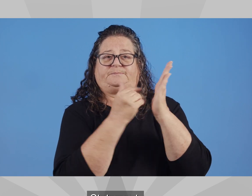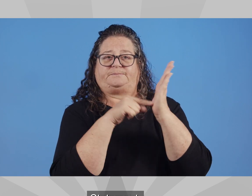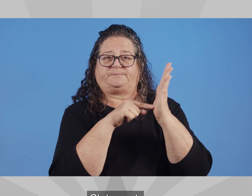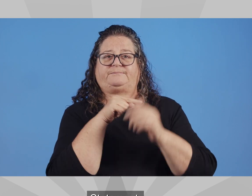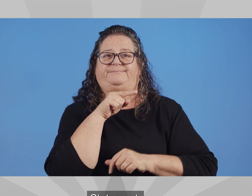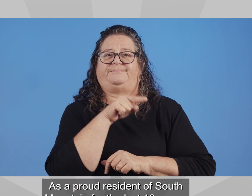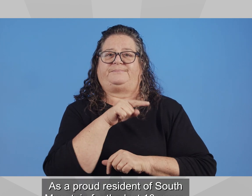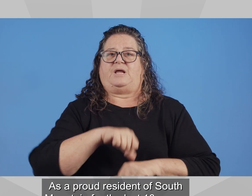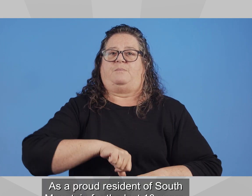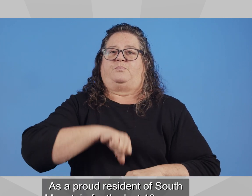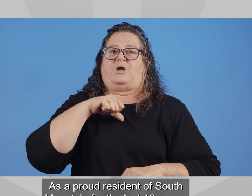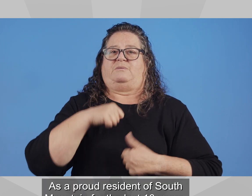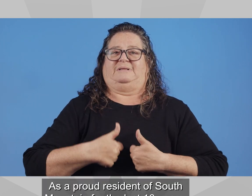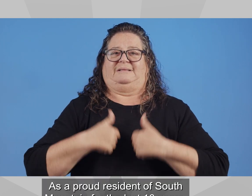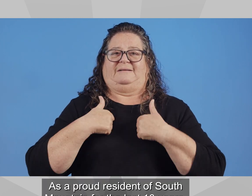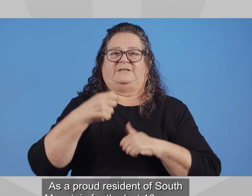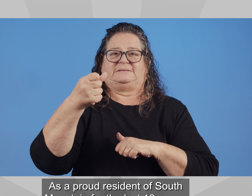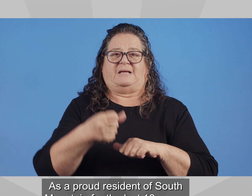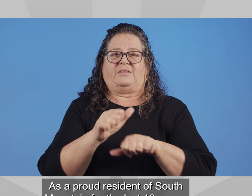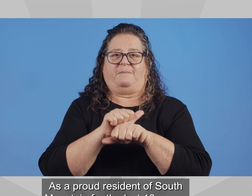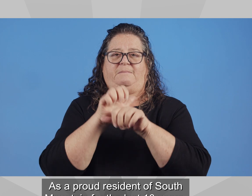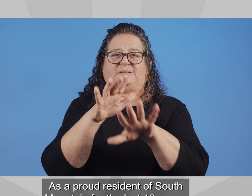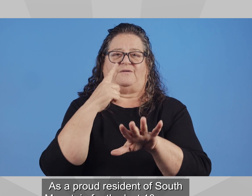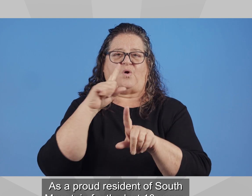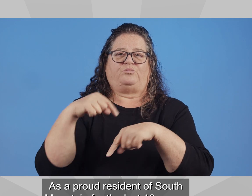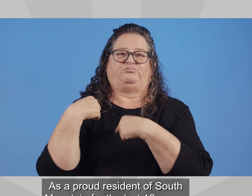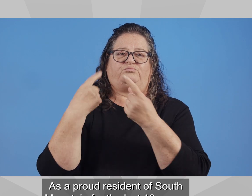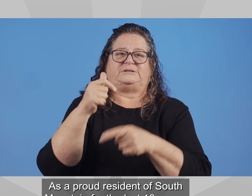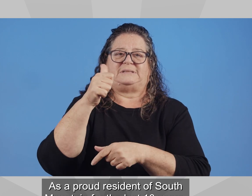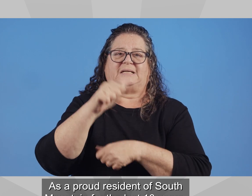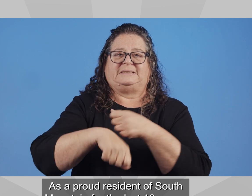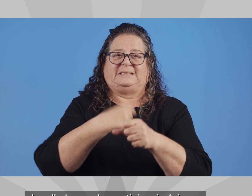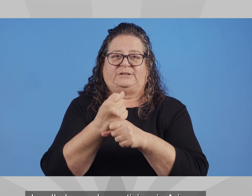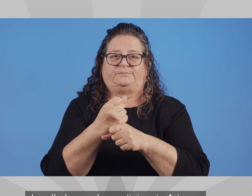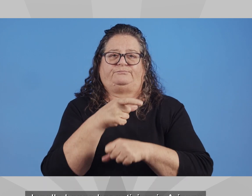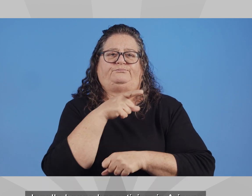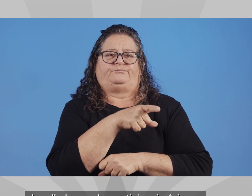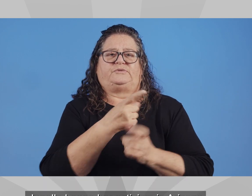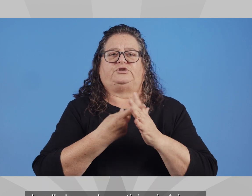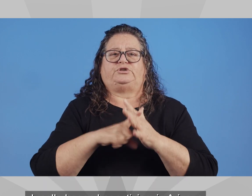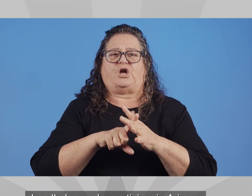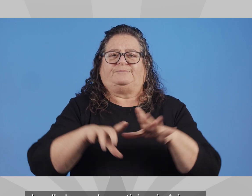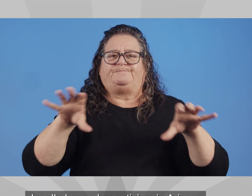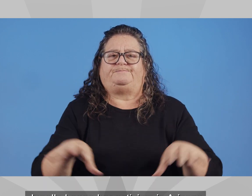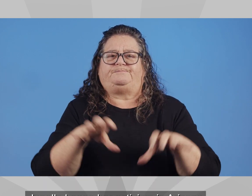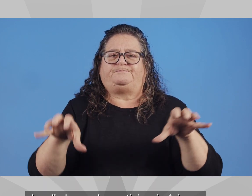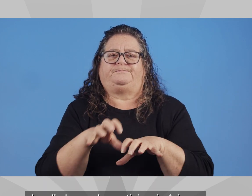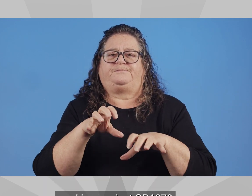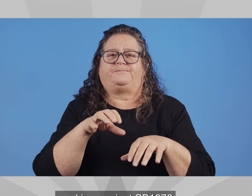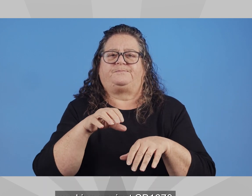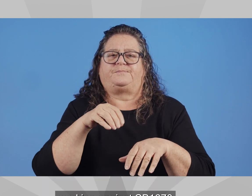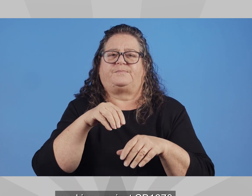Statement. As a proud resident of South Mountain for the last 10 years, Junelle began her activism in